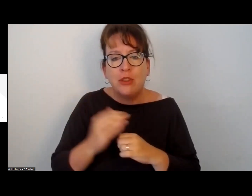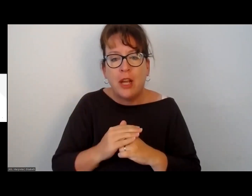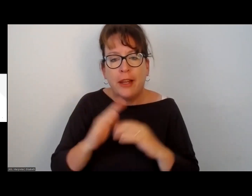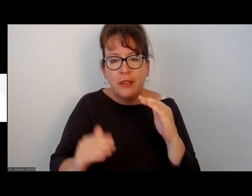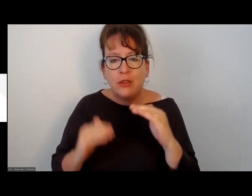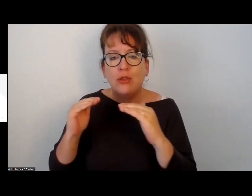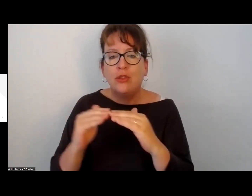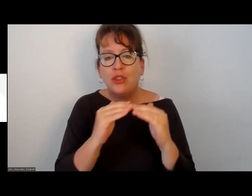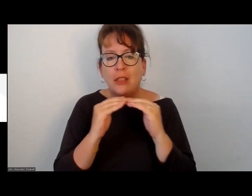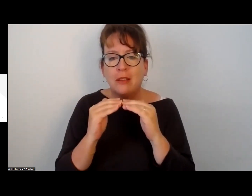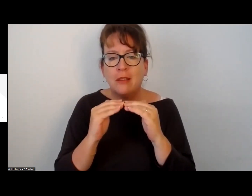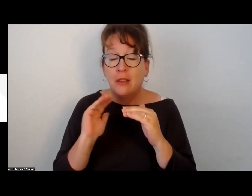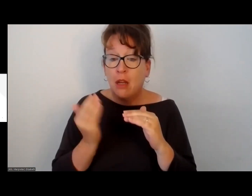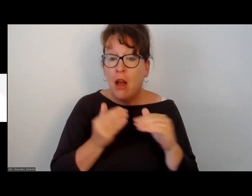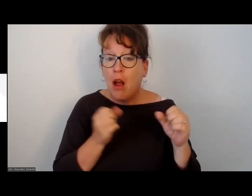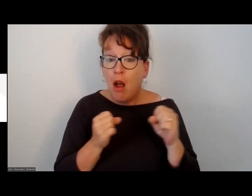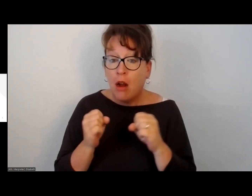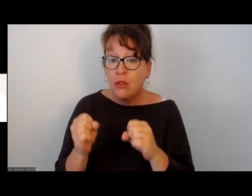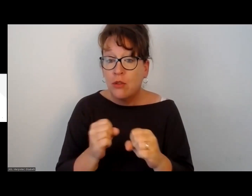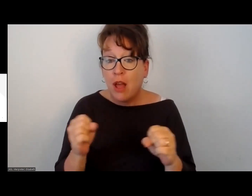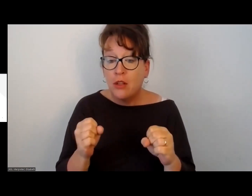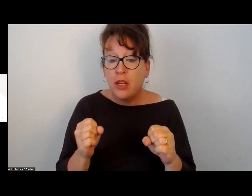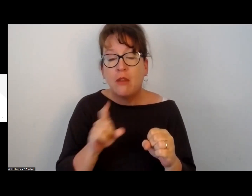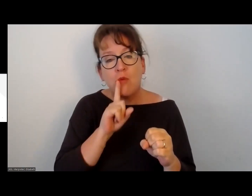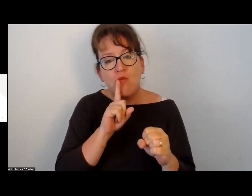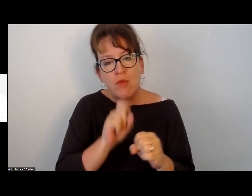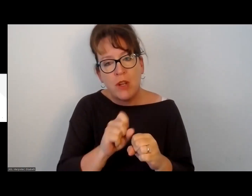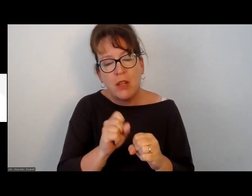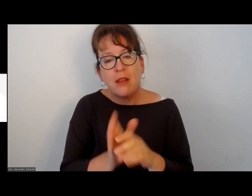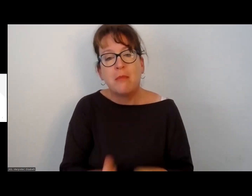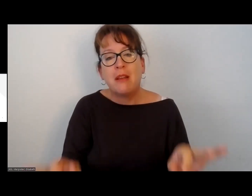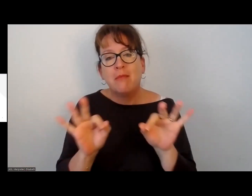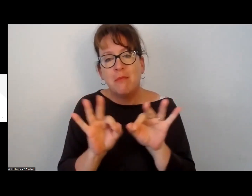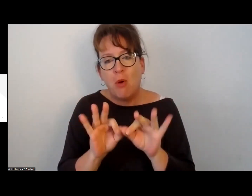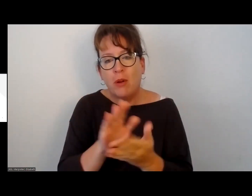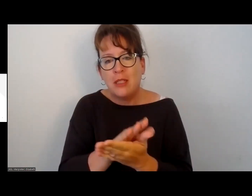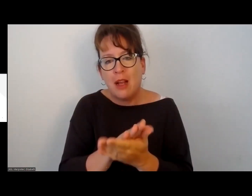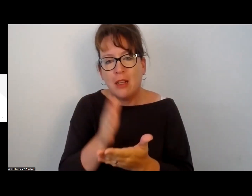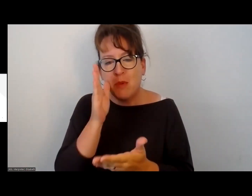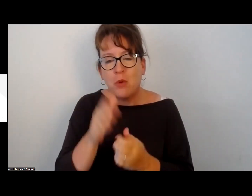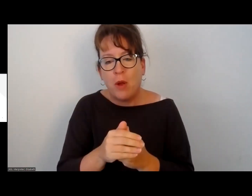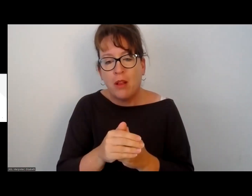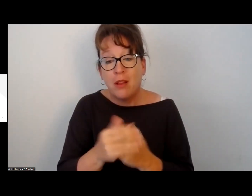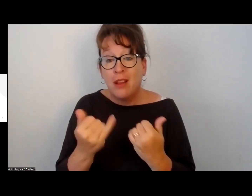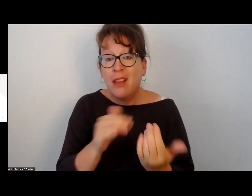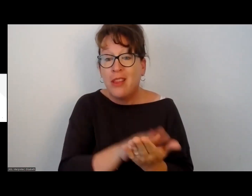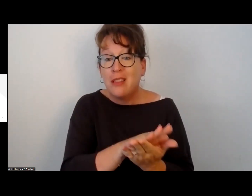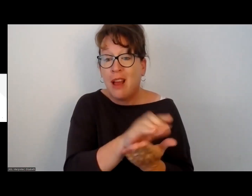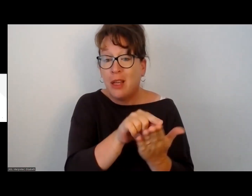strategy is going to be a really important document that is going to guide the agencies on how